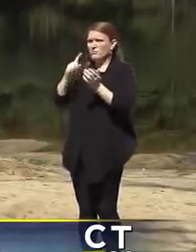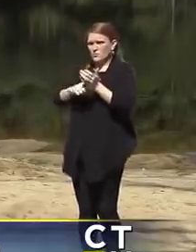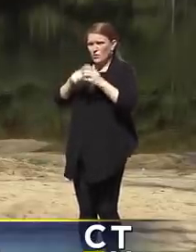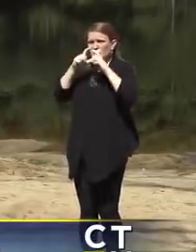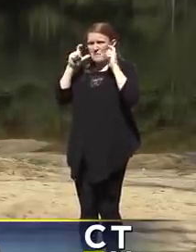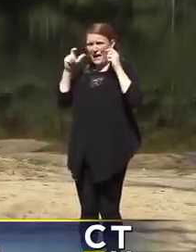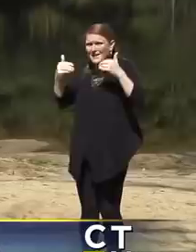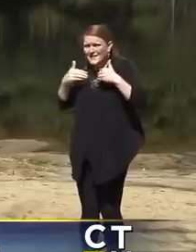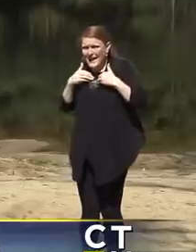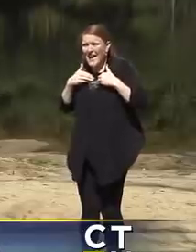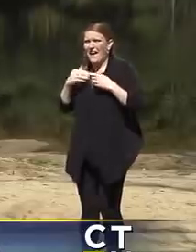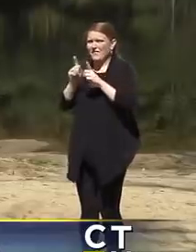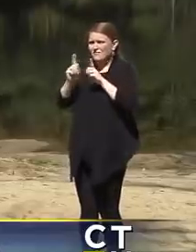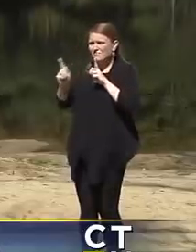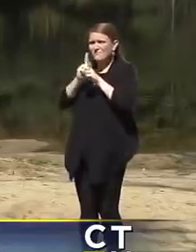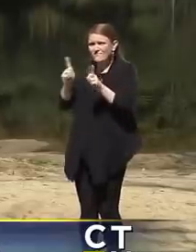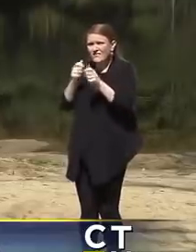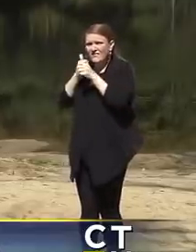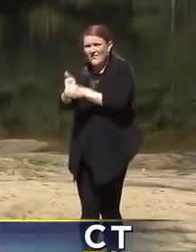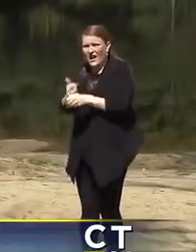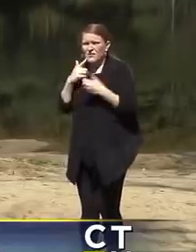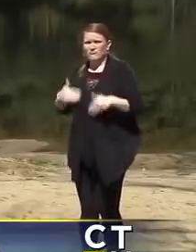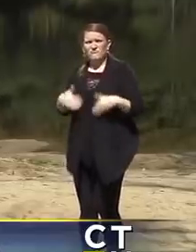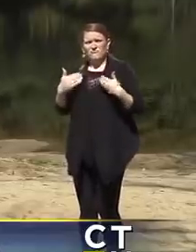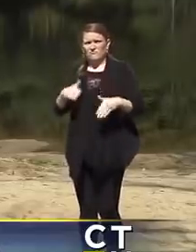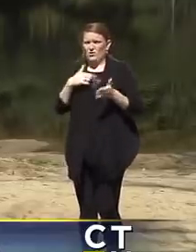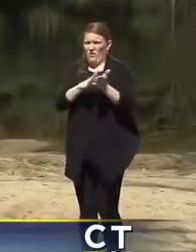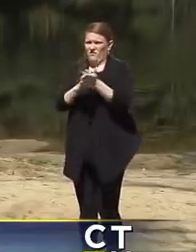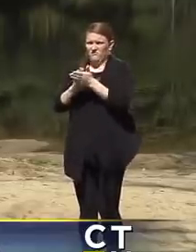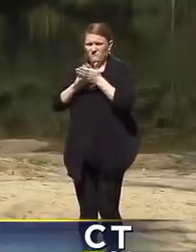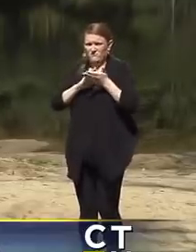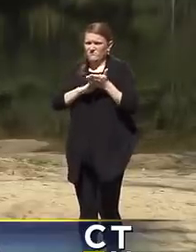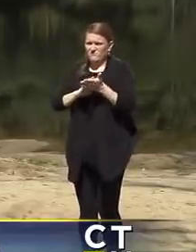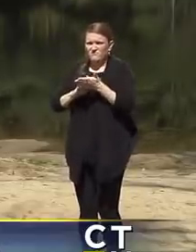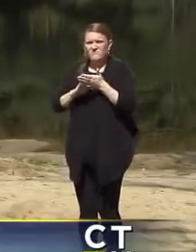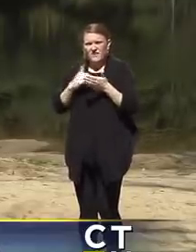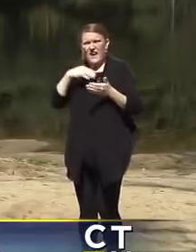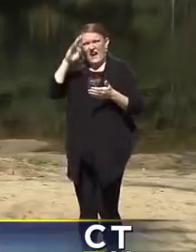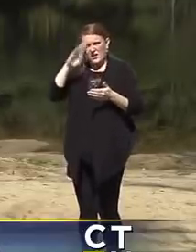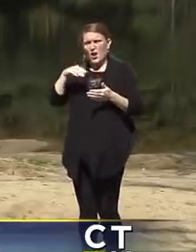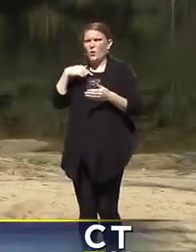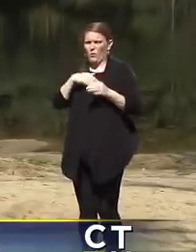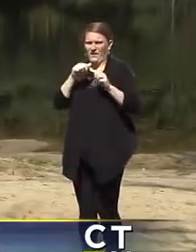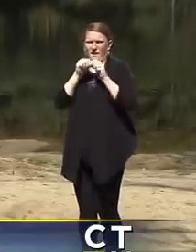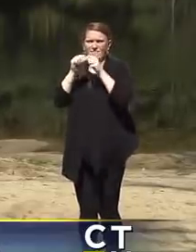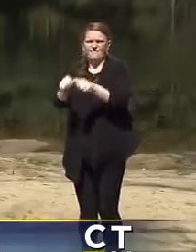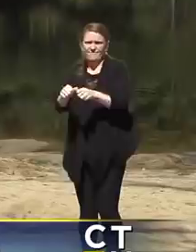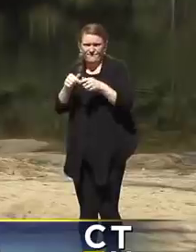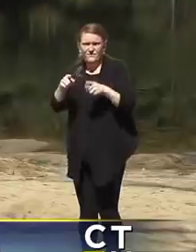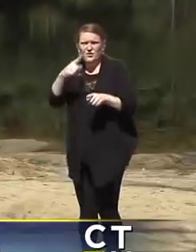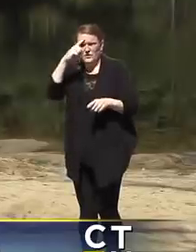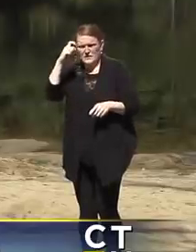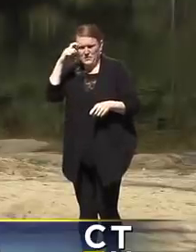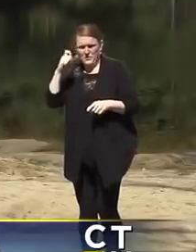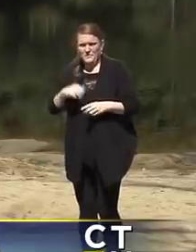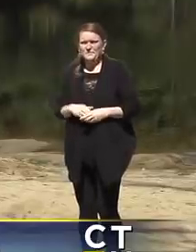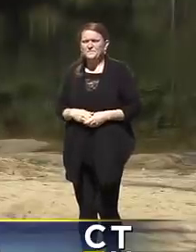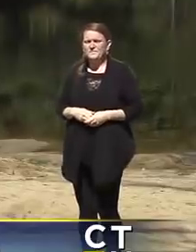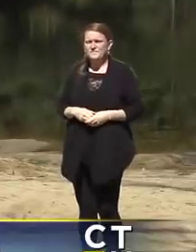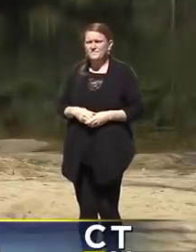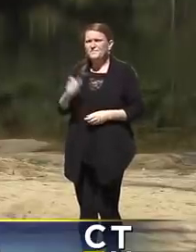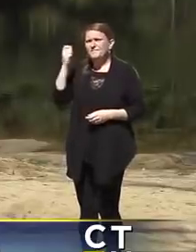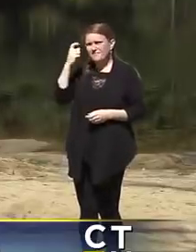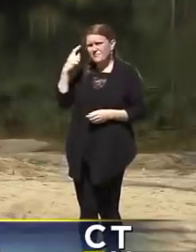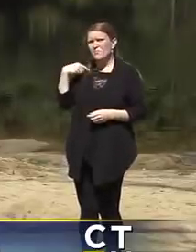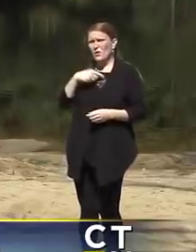done this together, and I know we can do this as we head into the summer months. So there's some additional changes that we're going